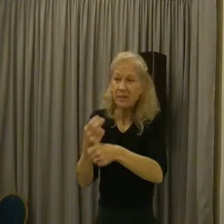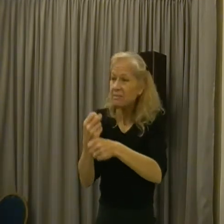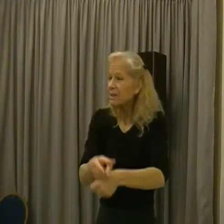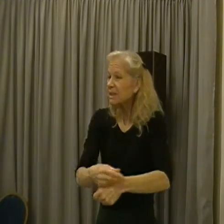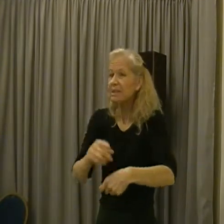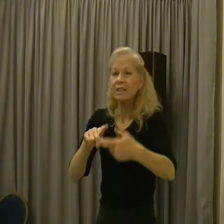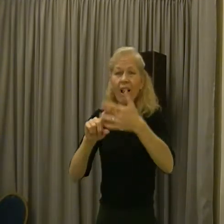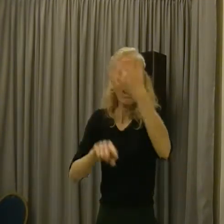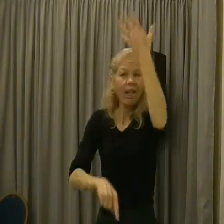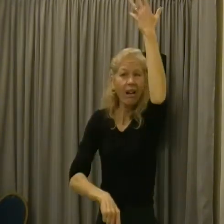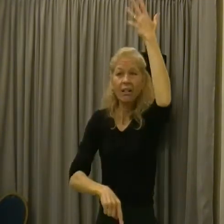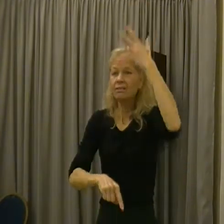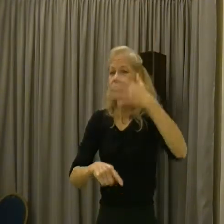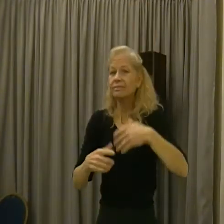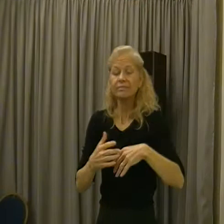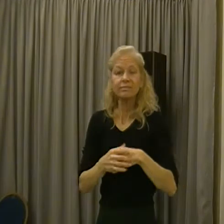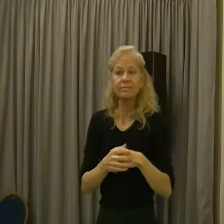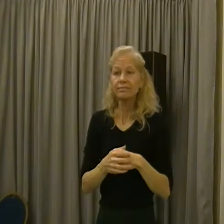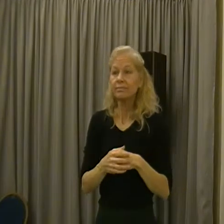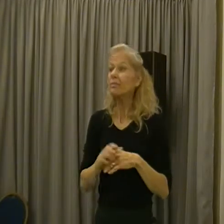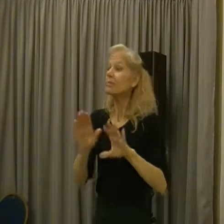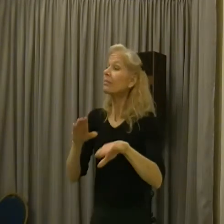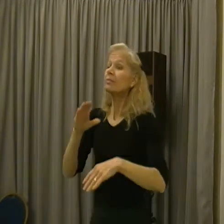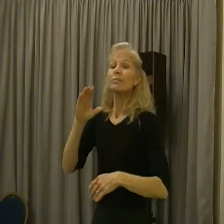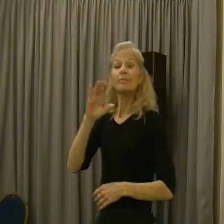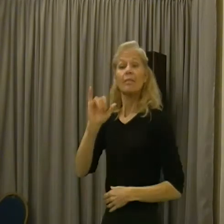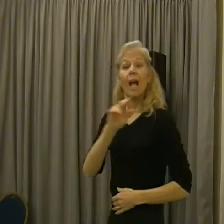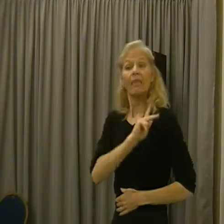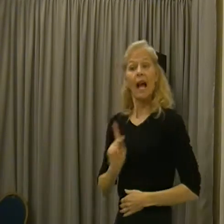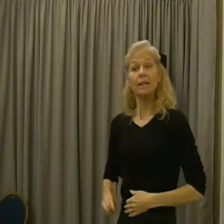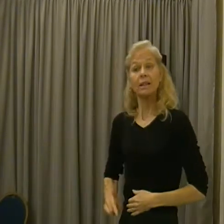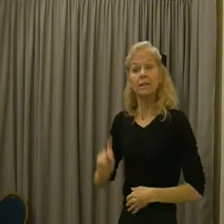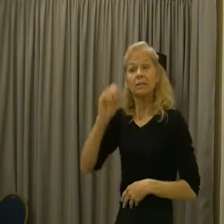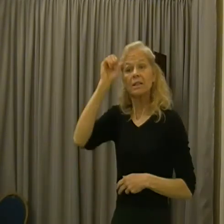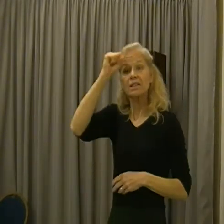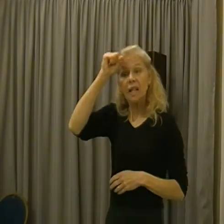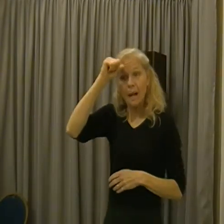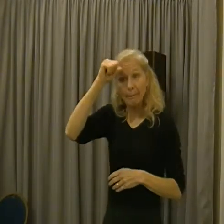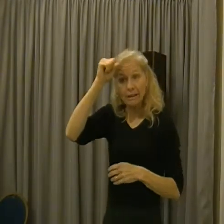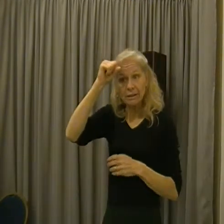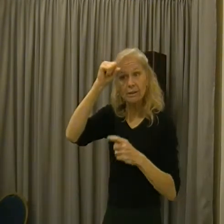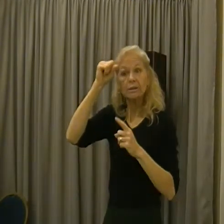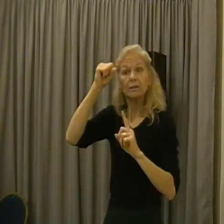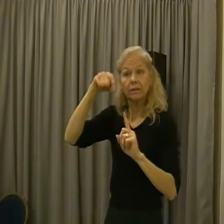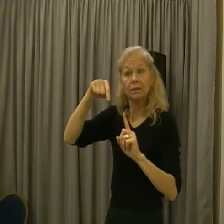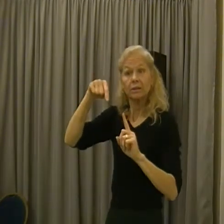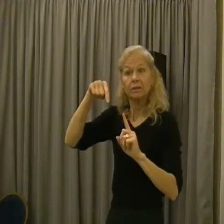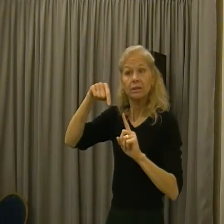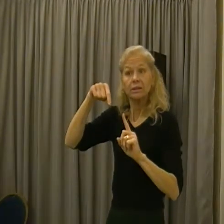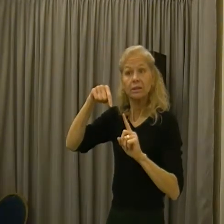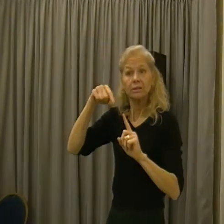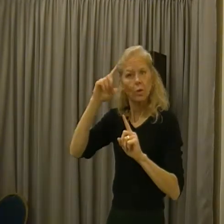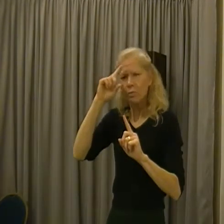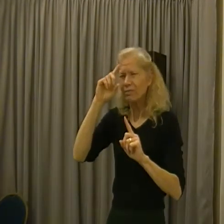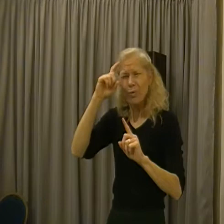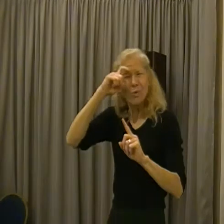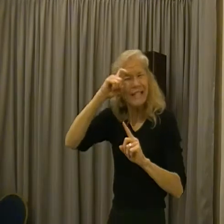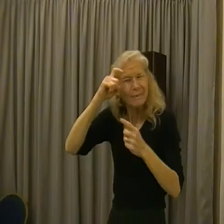Ecclesiastes. One said, well, how was Solomon when he was thinking about worldly things? Just read Ecclesiastes. This is all vain.